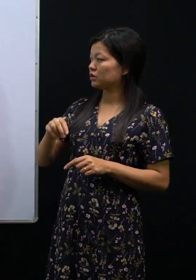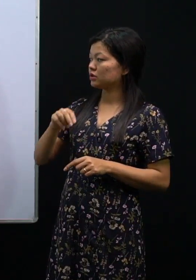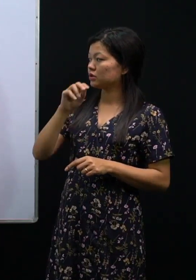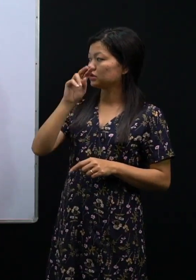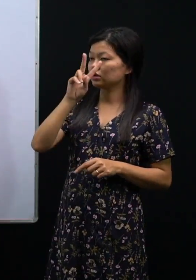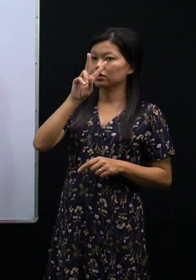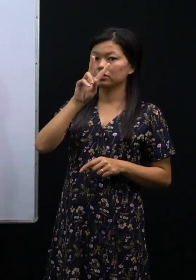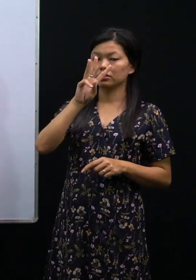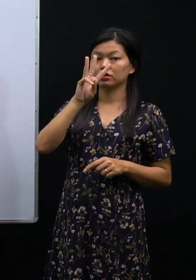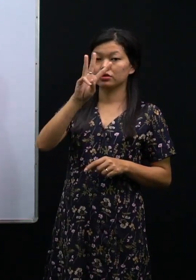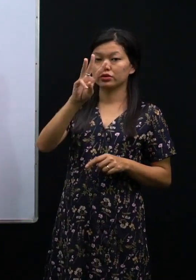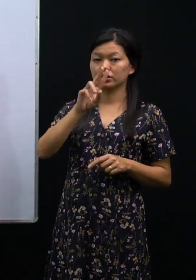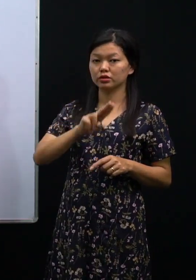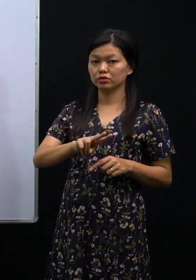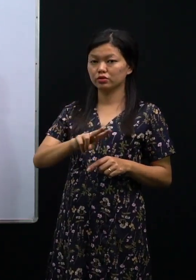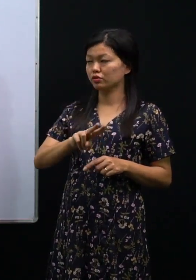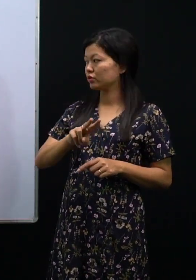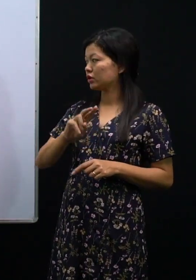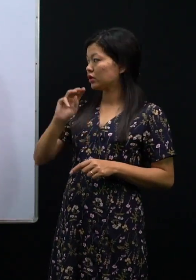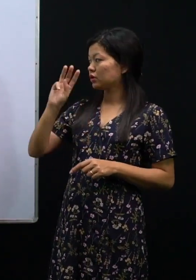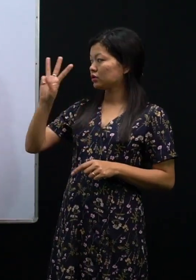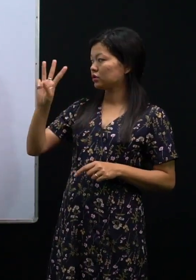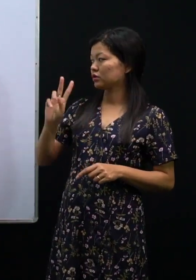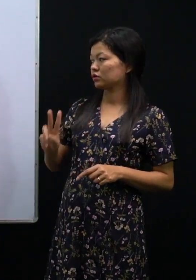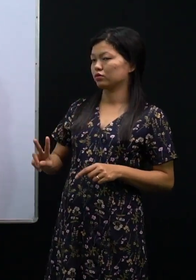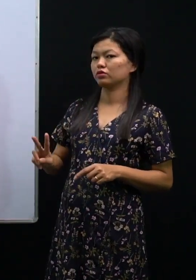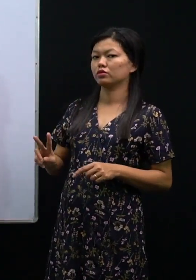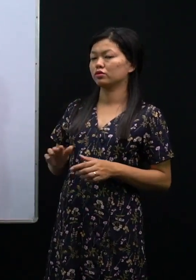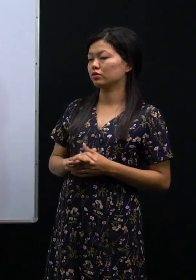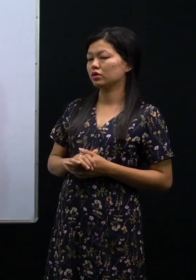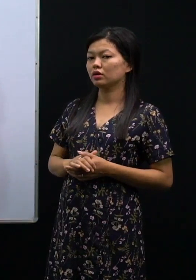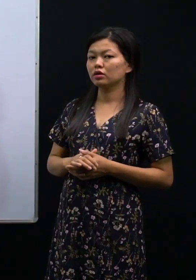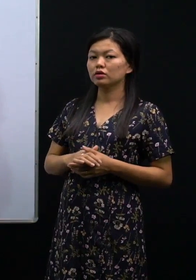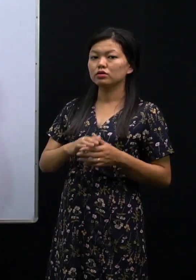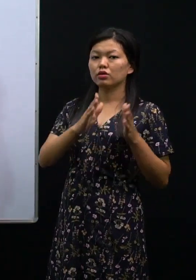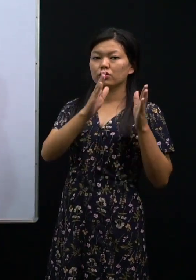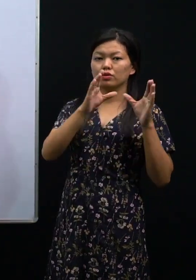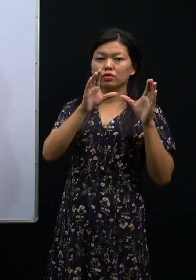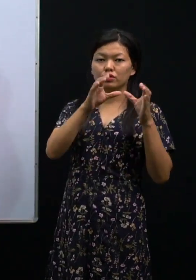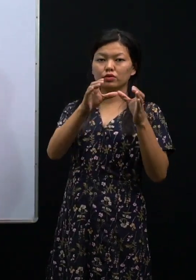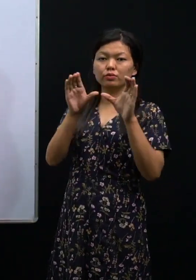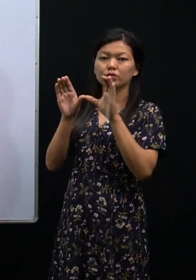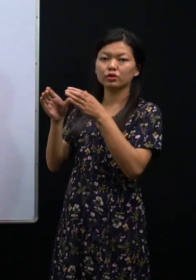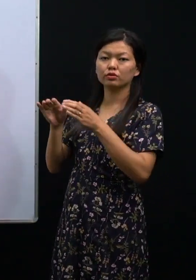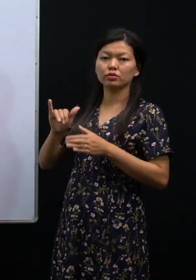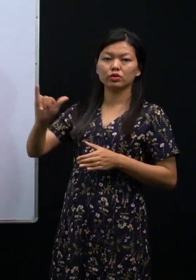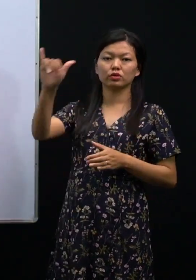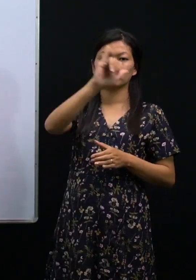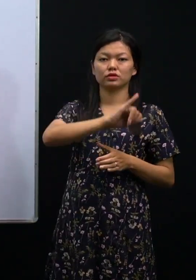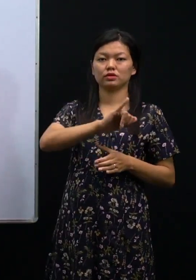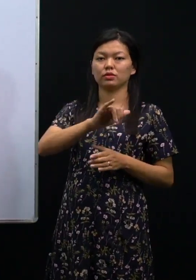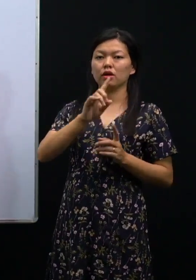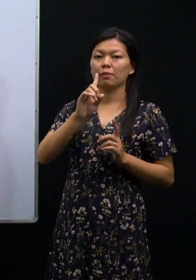same. When first term is same, second term same, only the difference with their sign, then the what formula is supposed to be